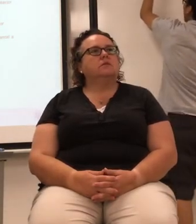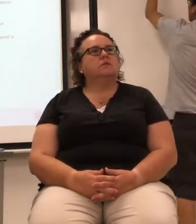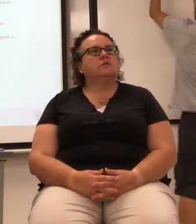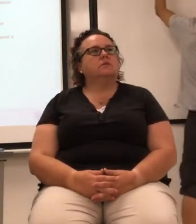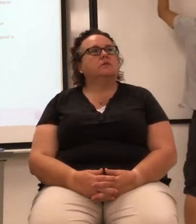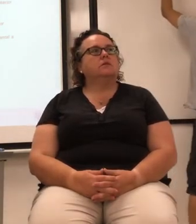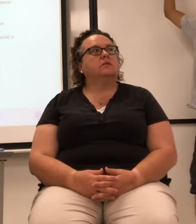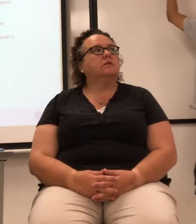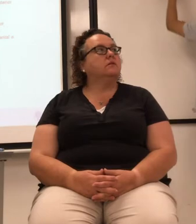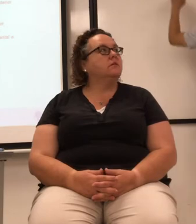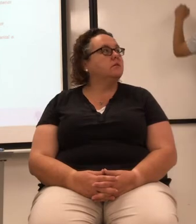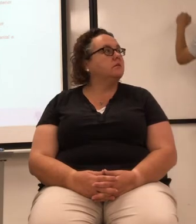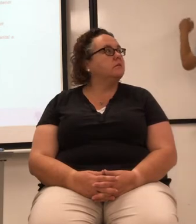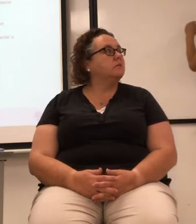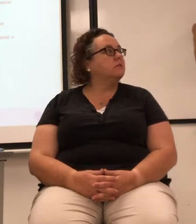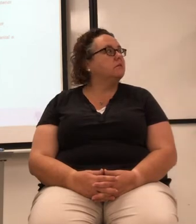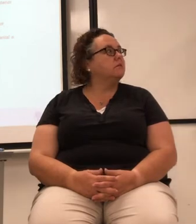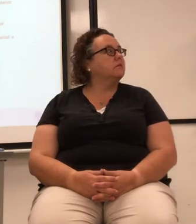Blood supply.